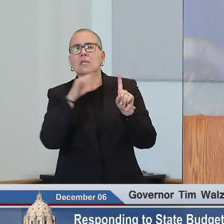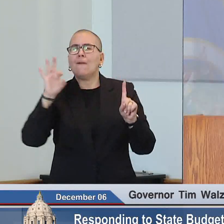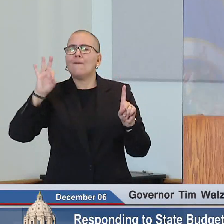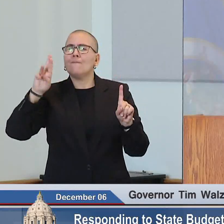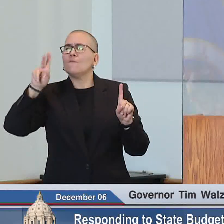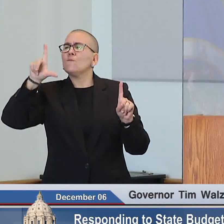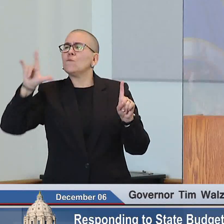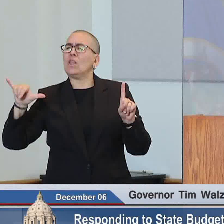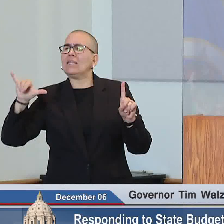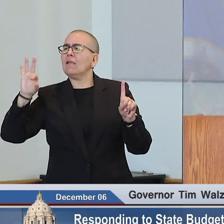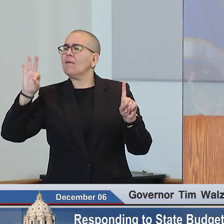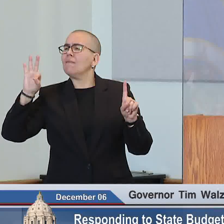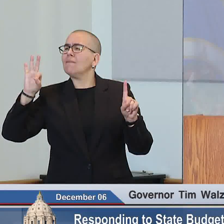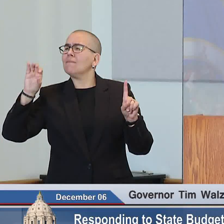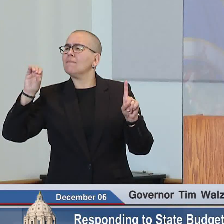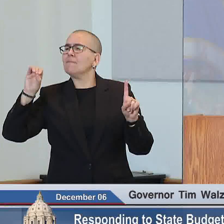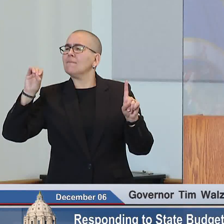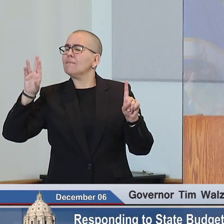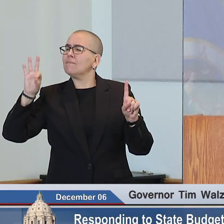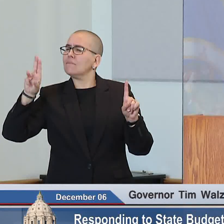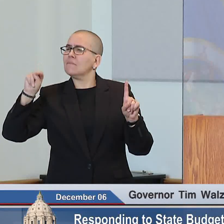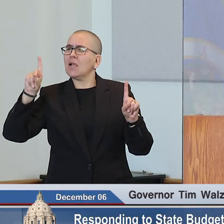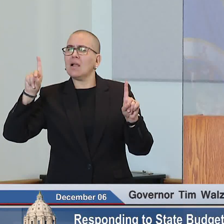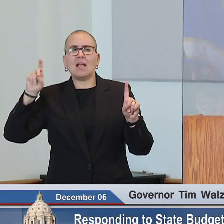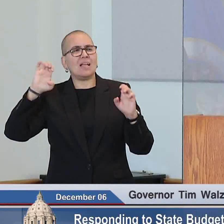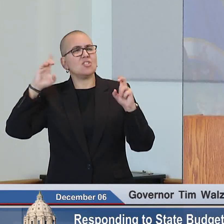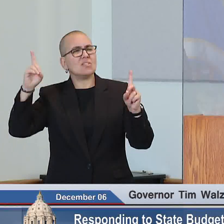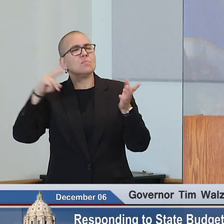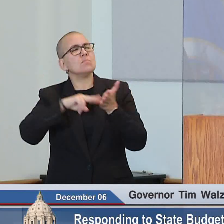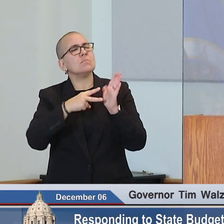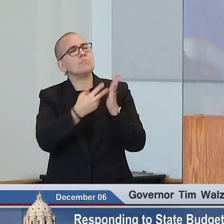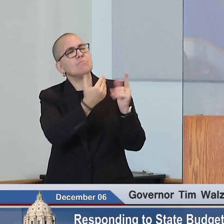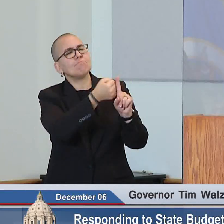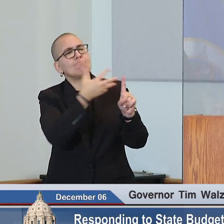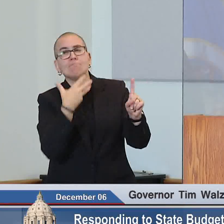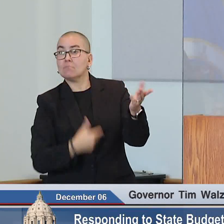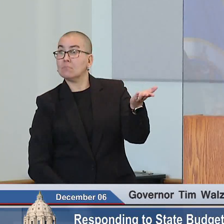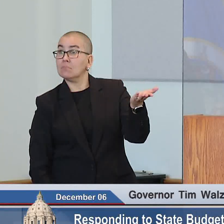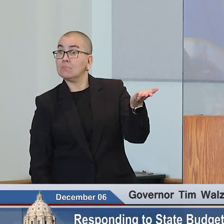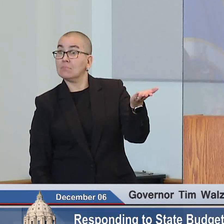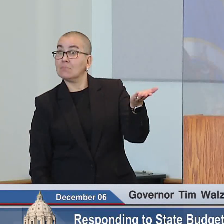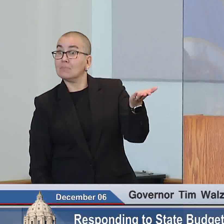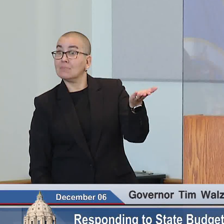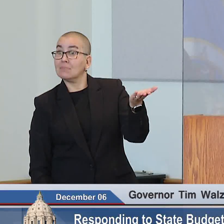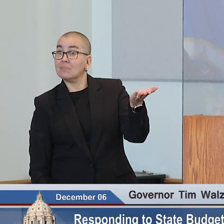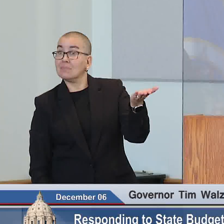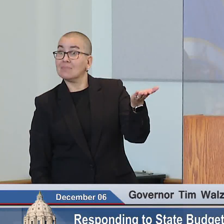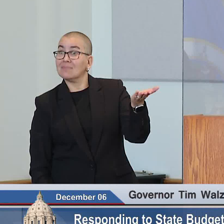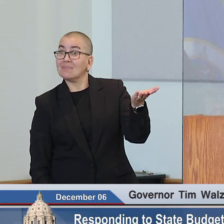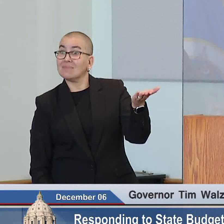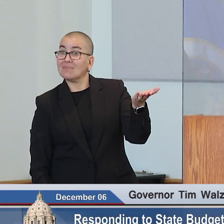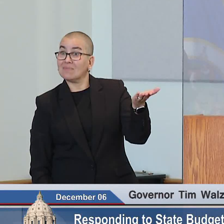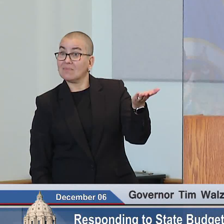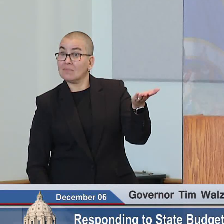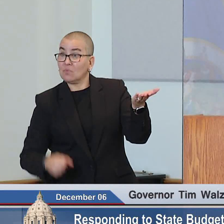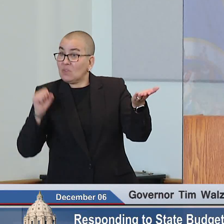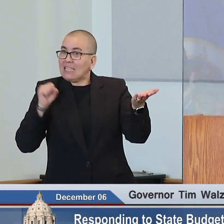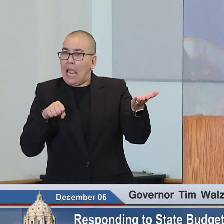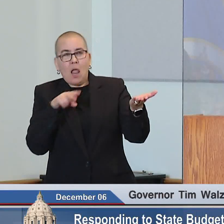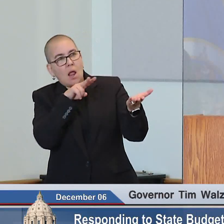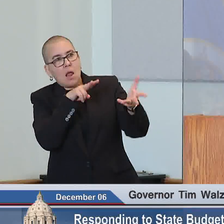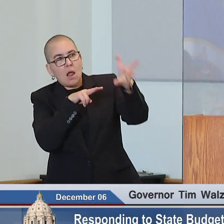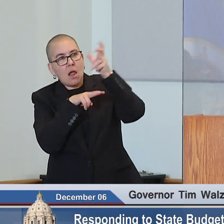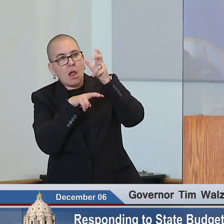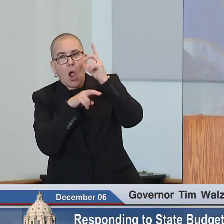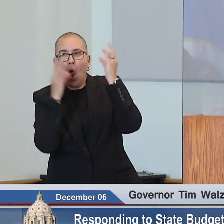quantifiably measure what we're getting out of those investments, and come up with a number. So we will put a number on